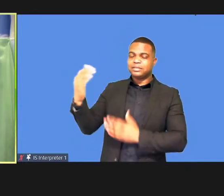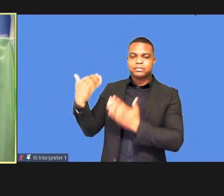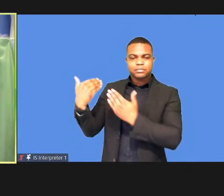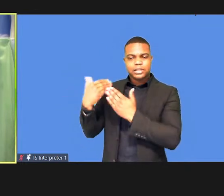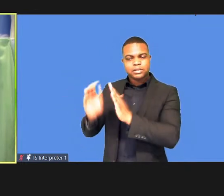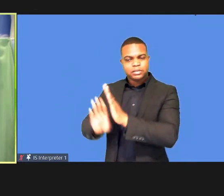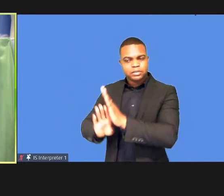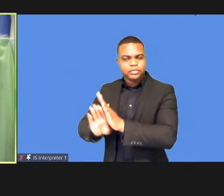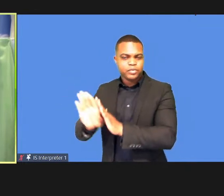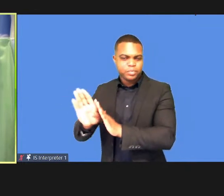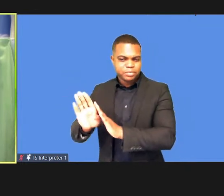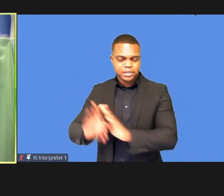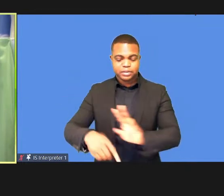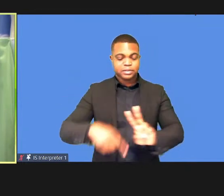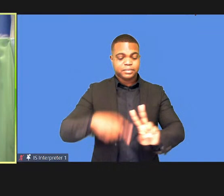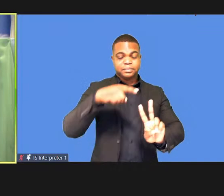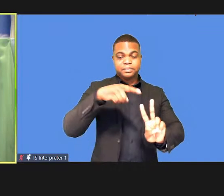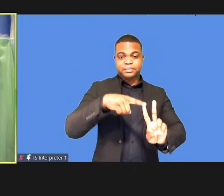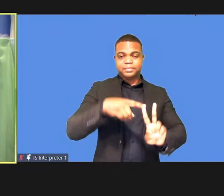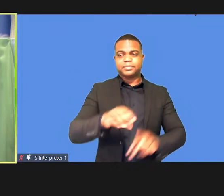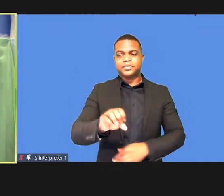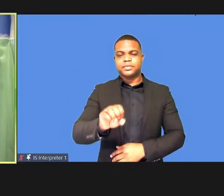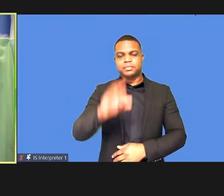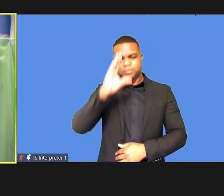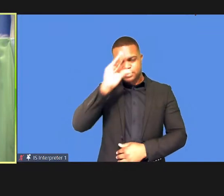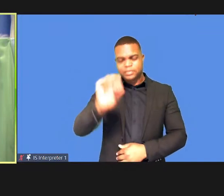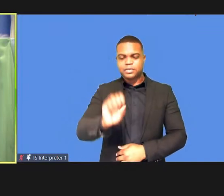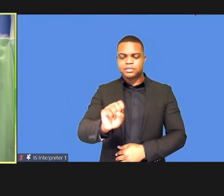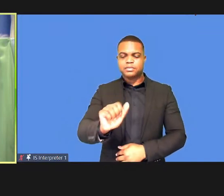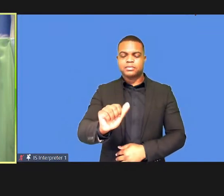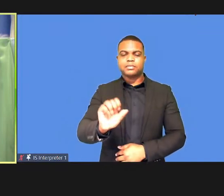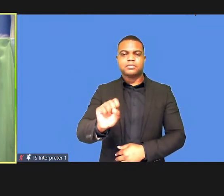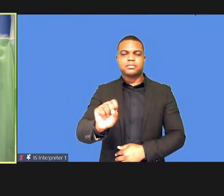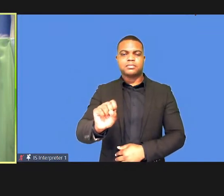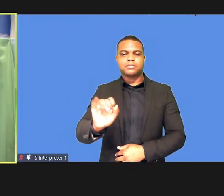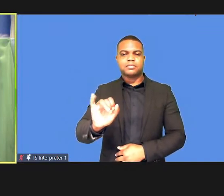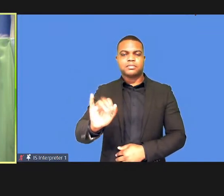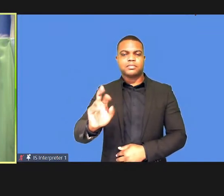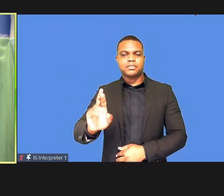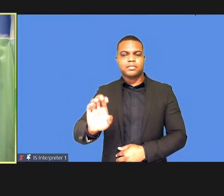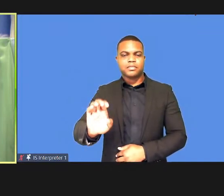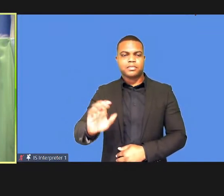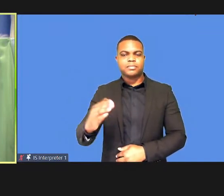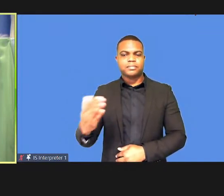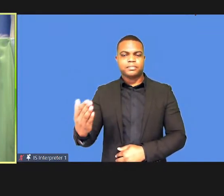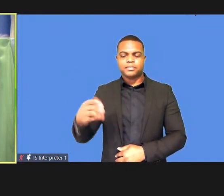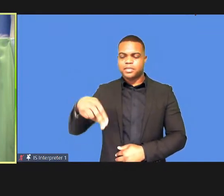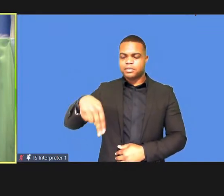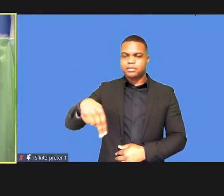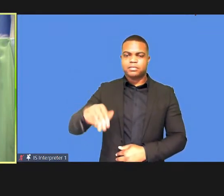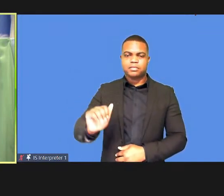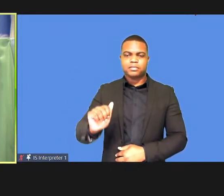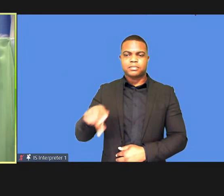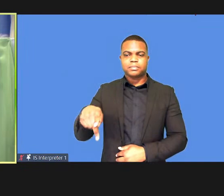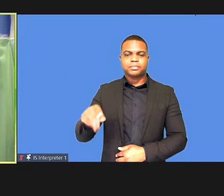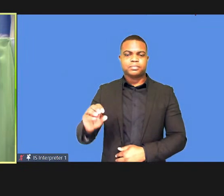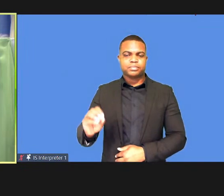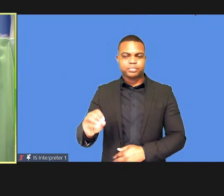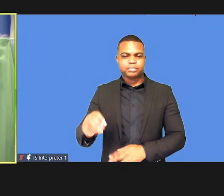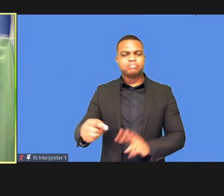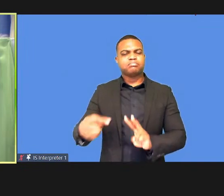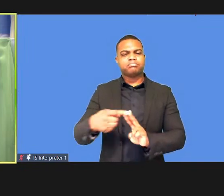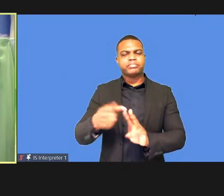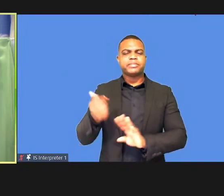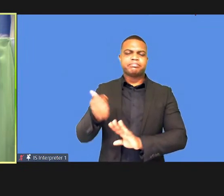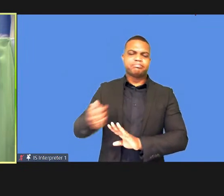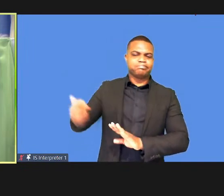the Executive Committee of the Takwimu Young African Statisticians Program, and is